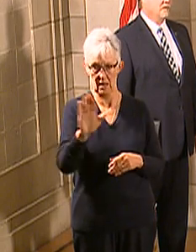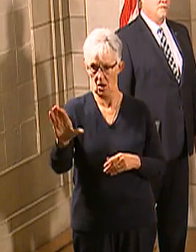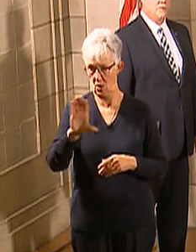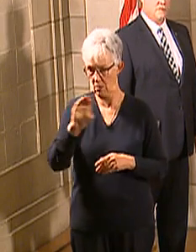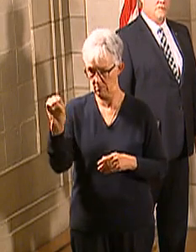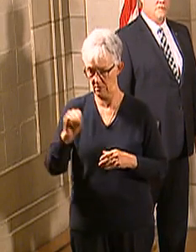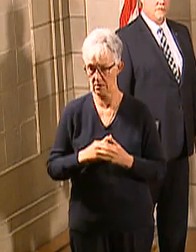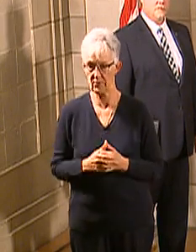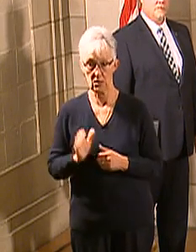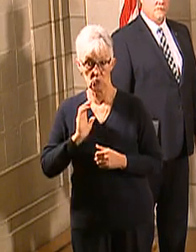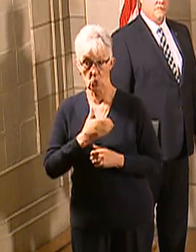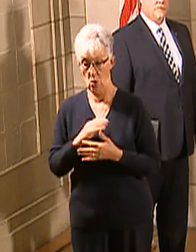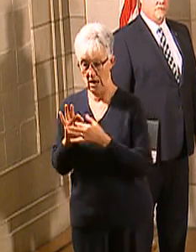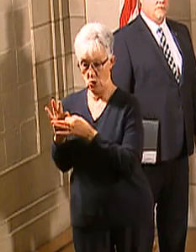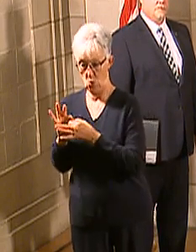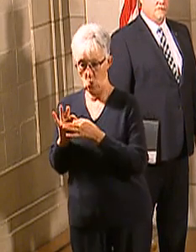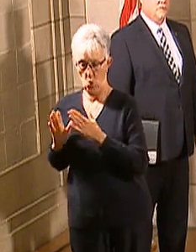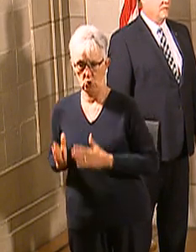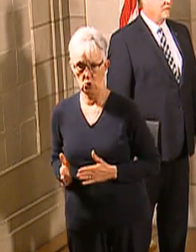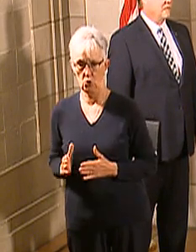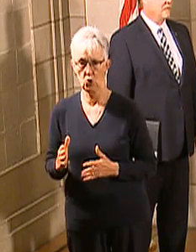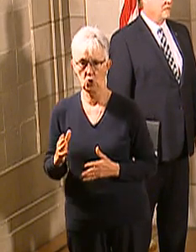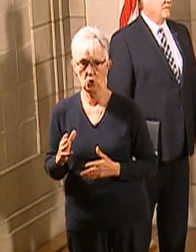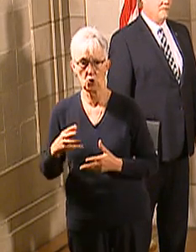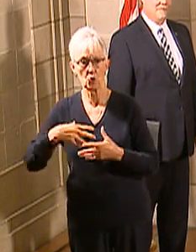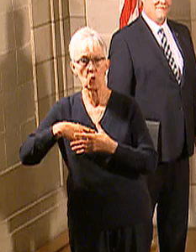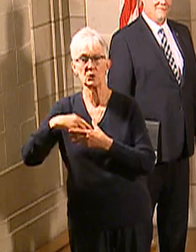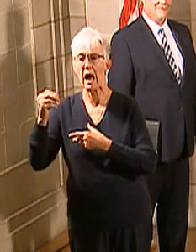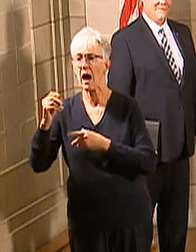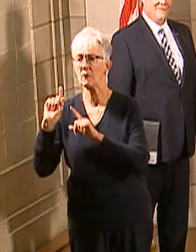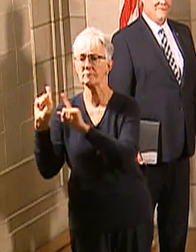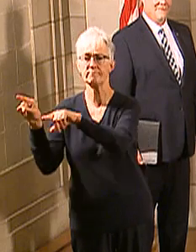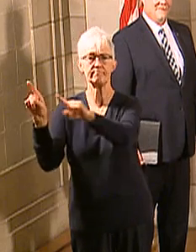there and basically does all the legwork, if you really ask him